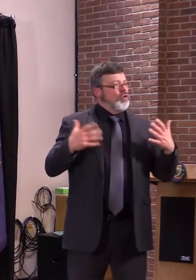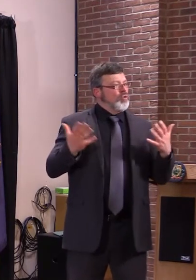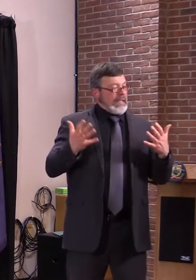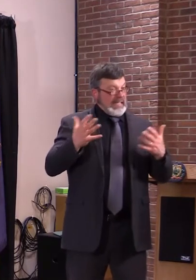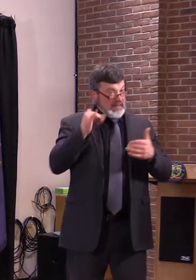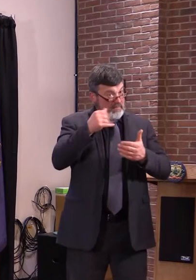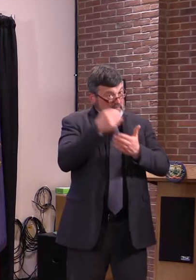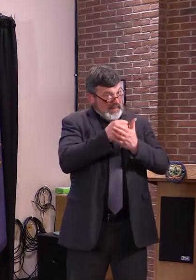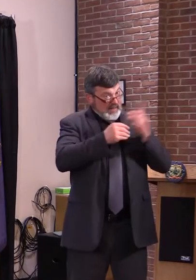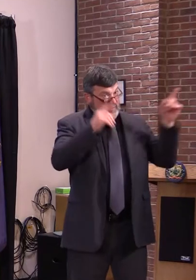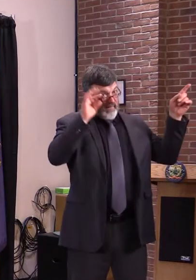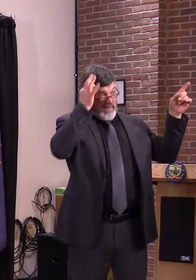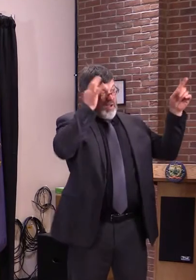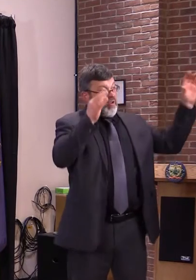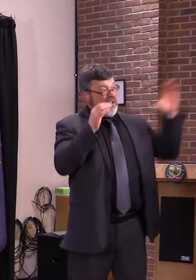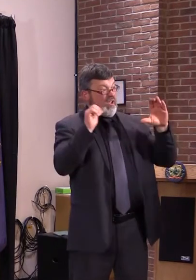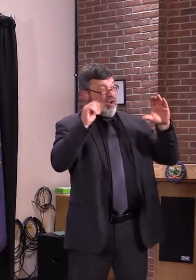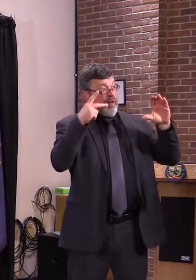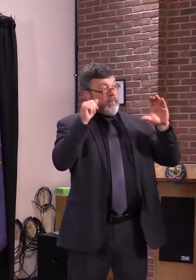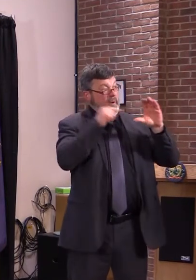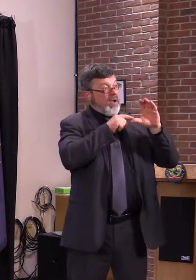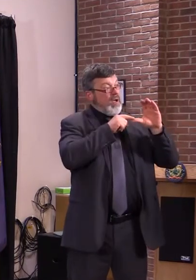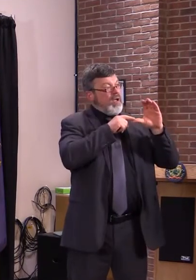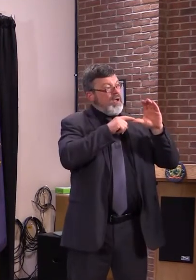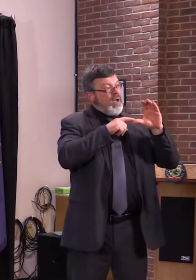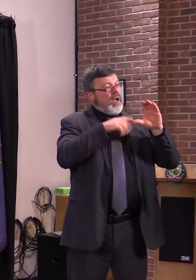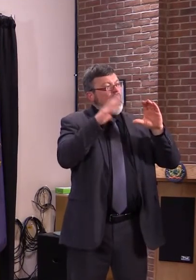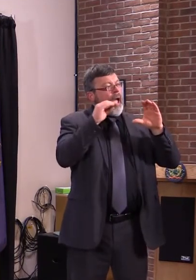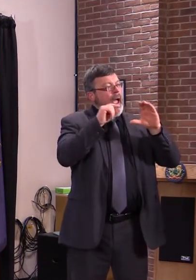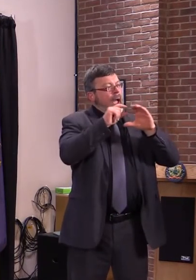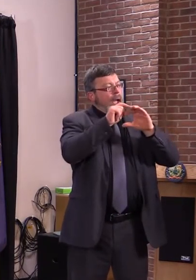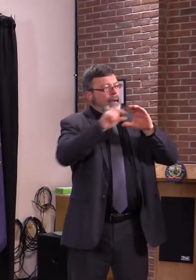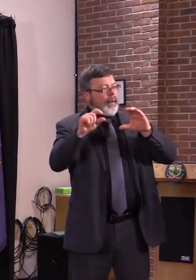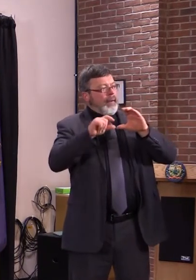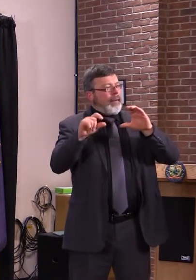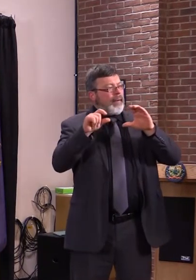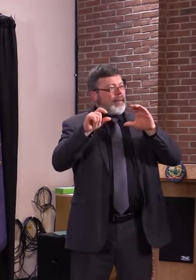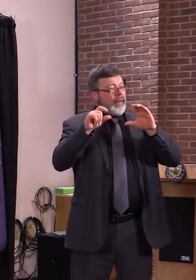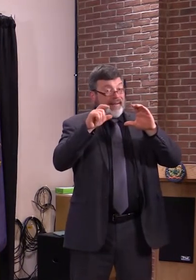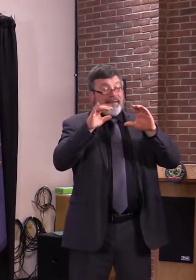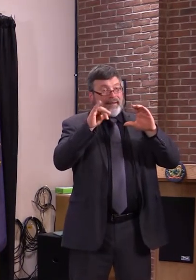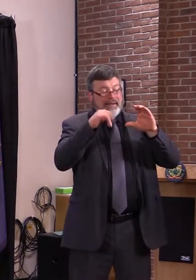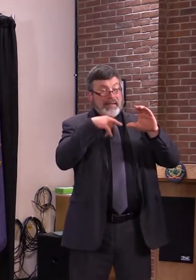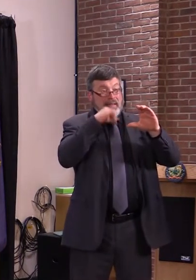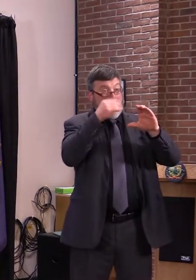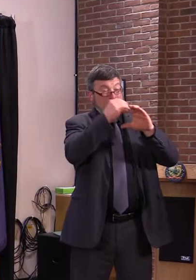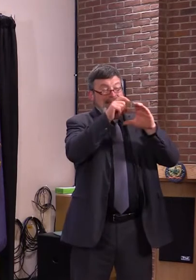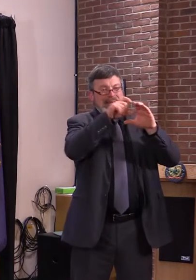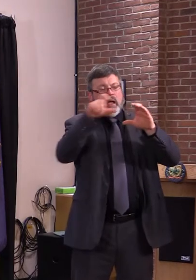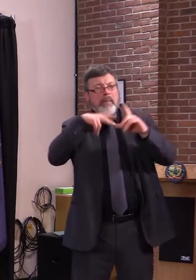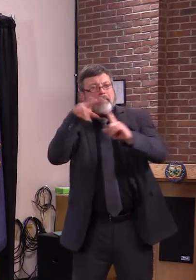the opportunity to build resiliency and lower statewide debt at risk.